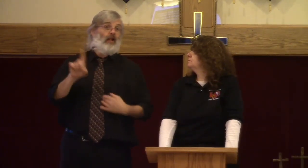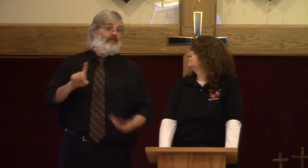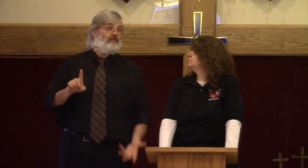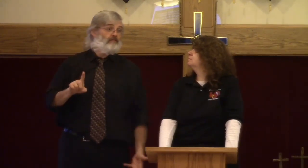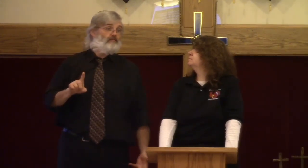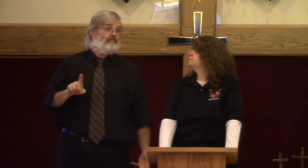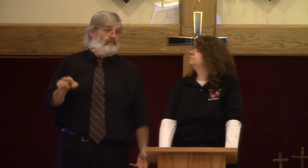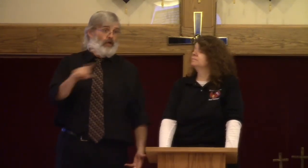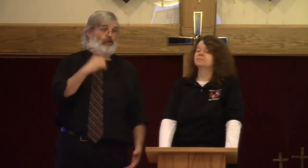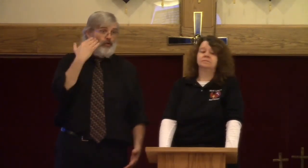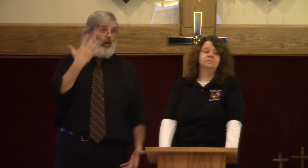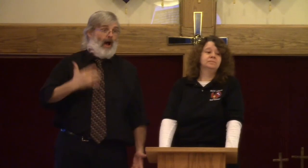Delavan. You know why?